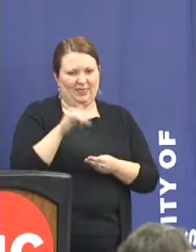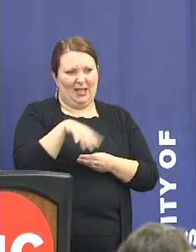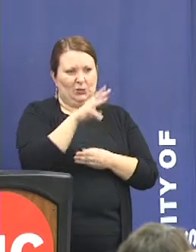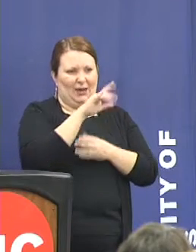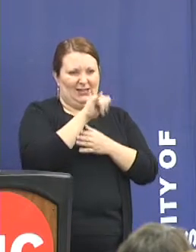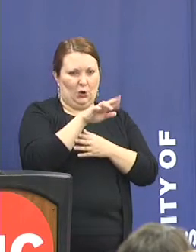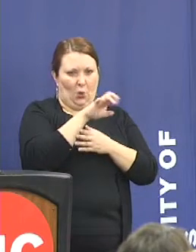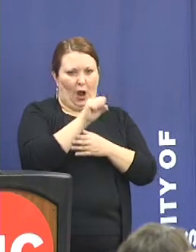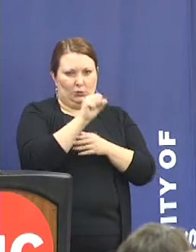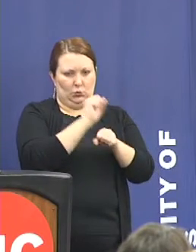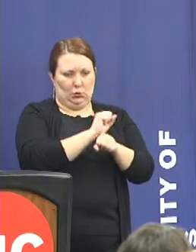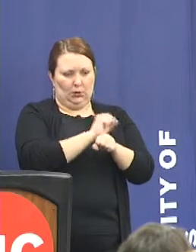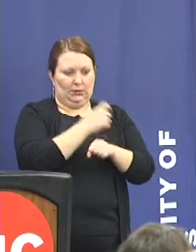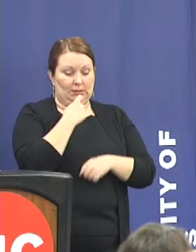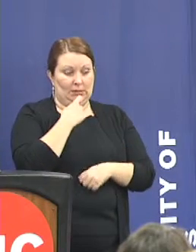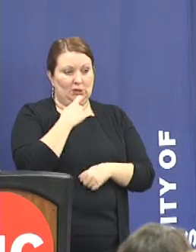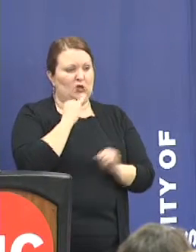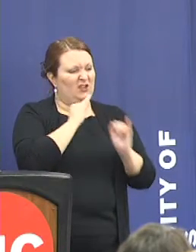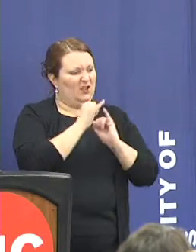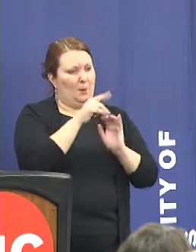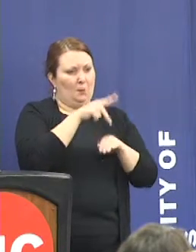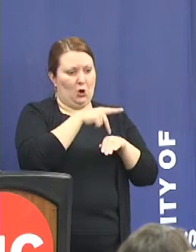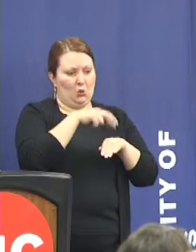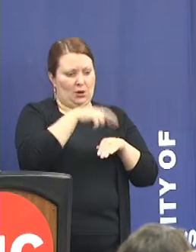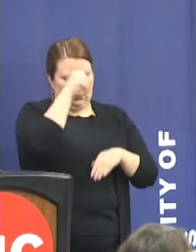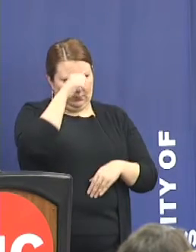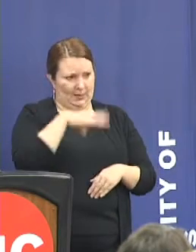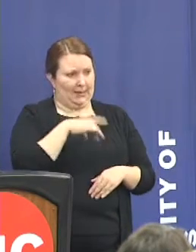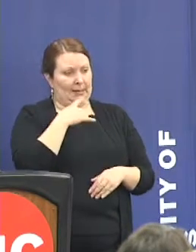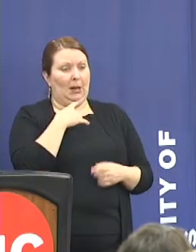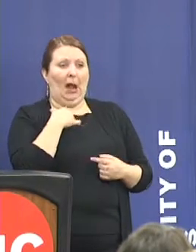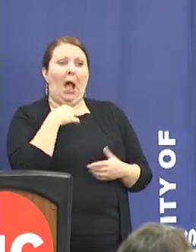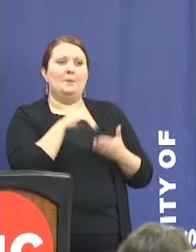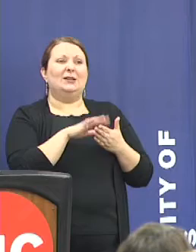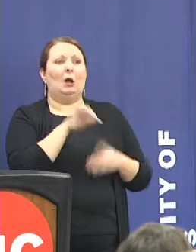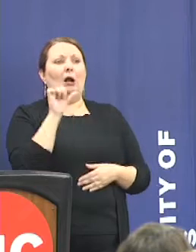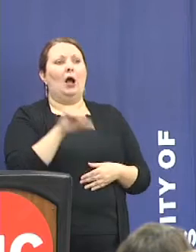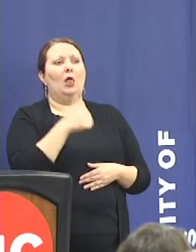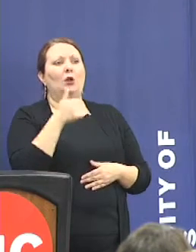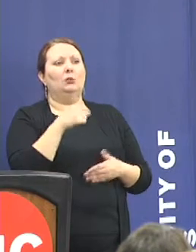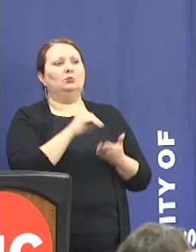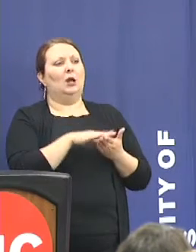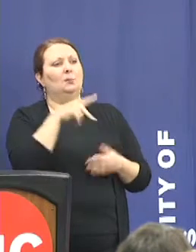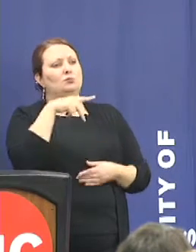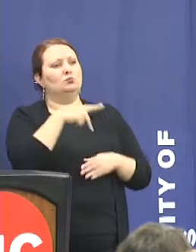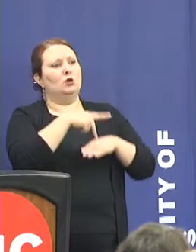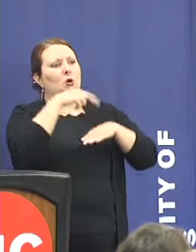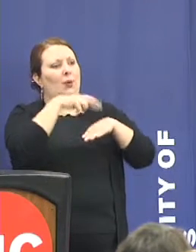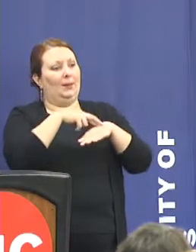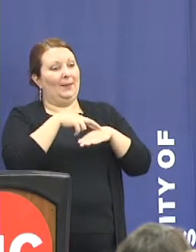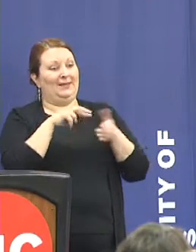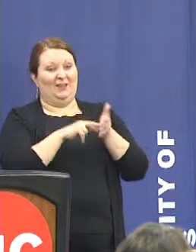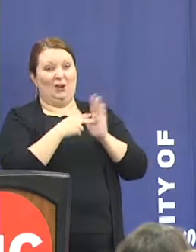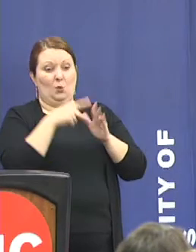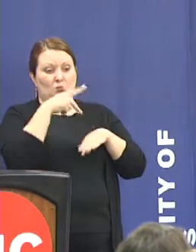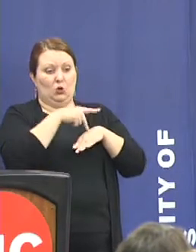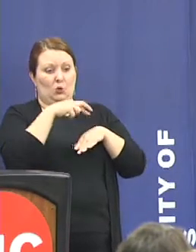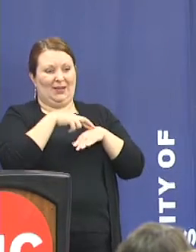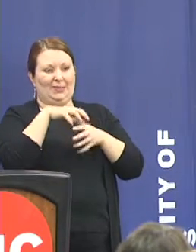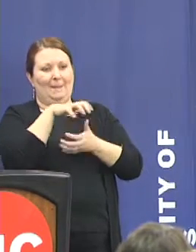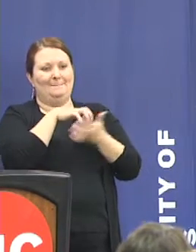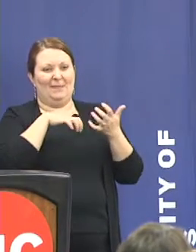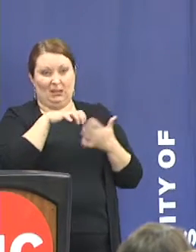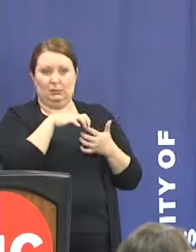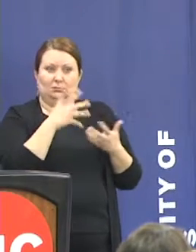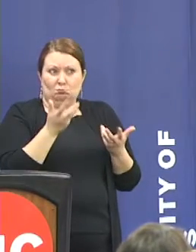Ross says. You know, some people, you know, she interviewed a Puerto Rican man who said, well, I put other race and I put Puerto Rican because by definition, Puerto Ricans are mixed,